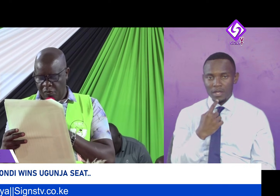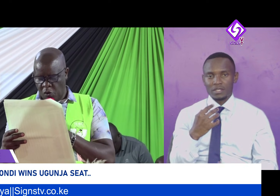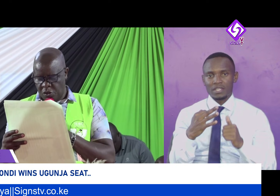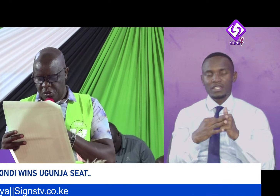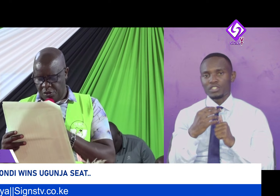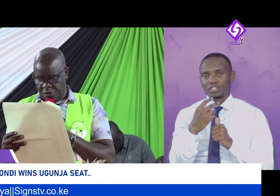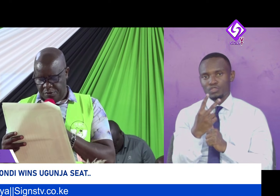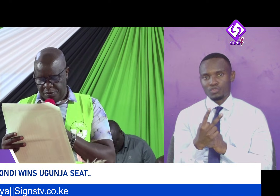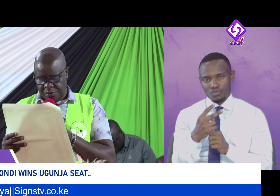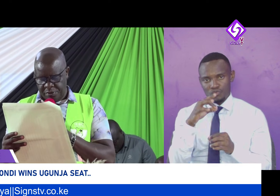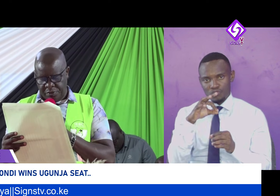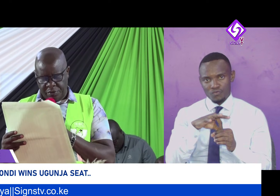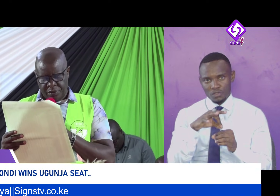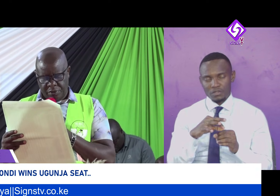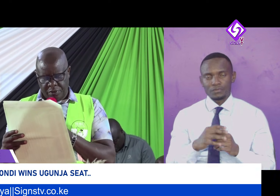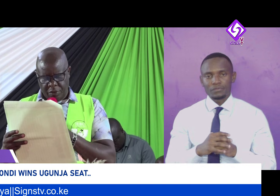182 votes.